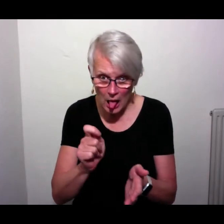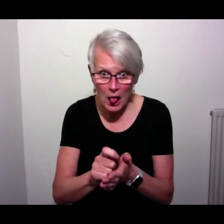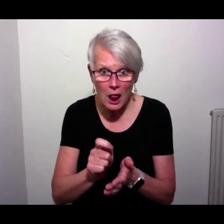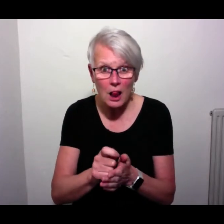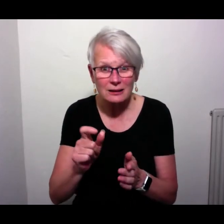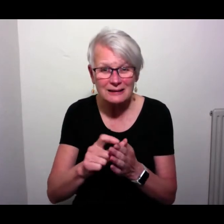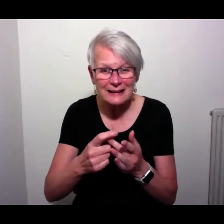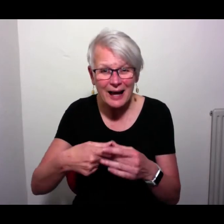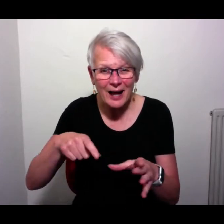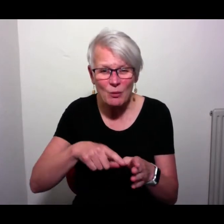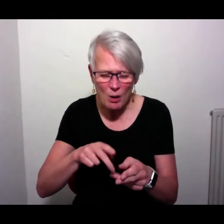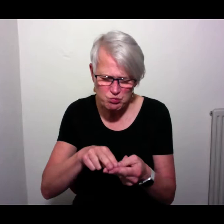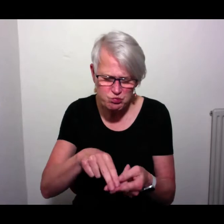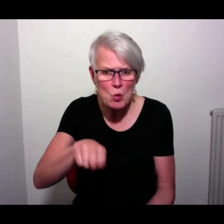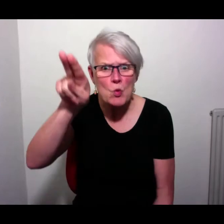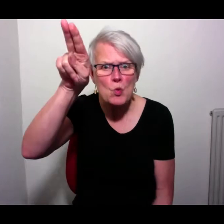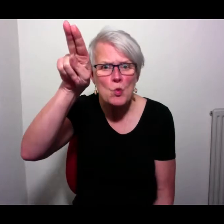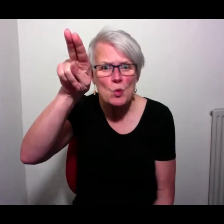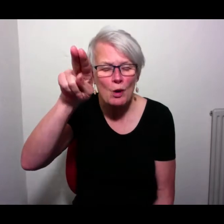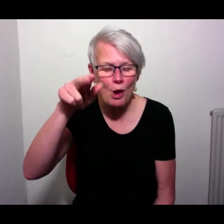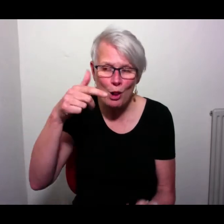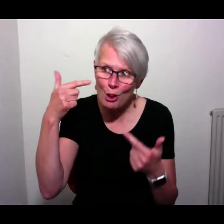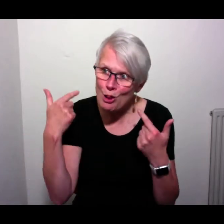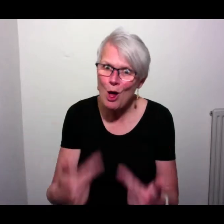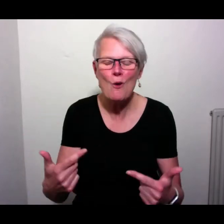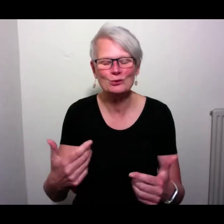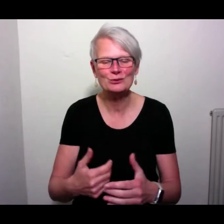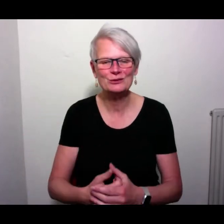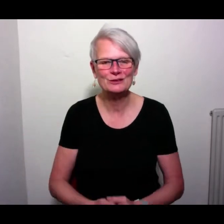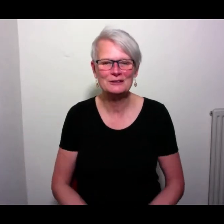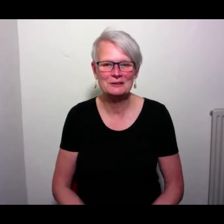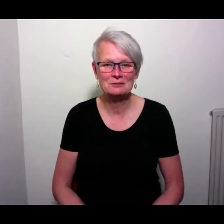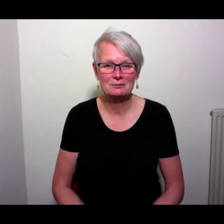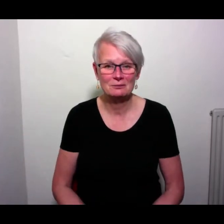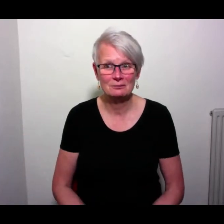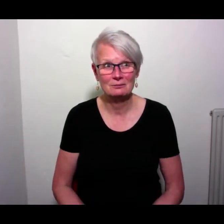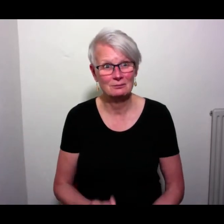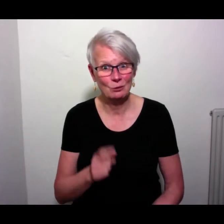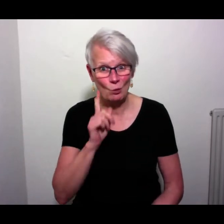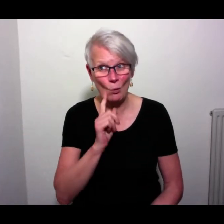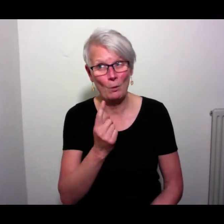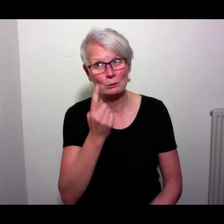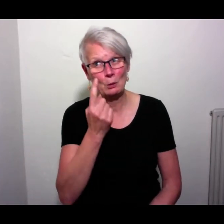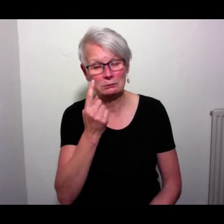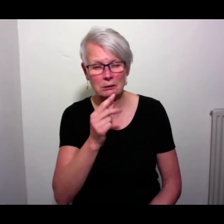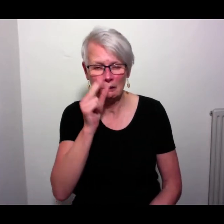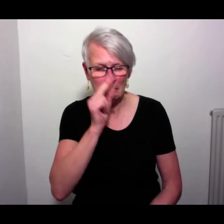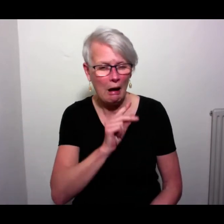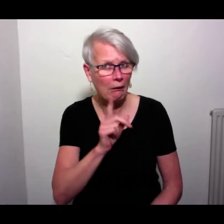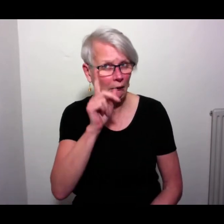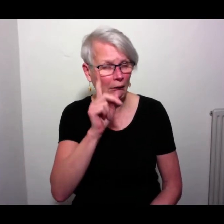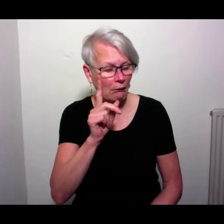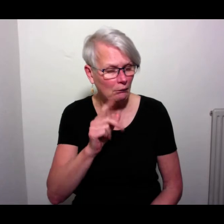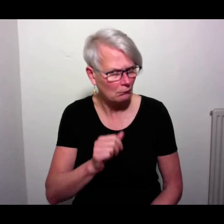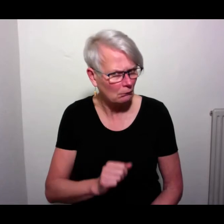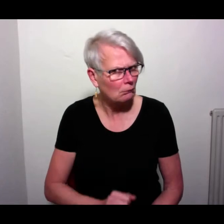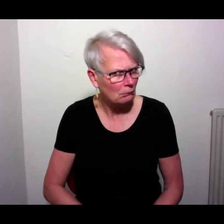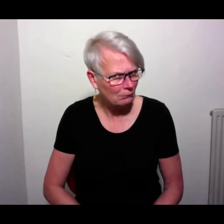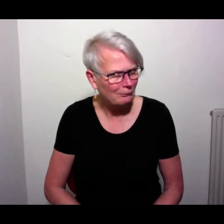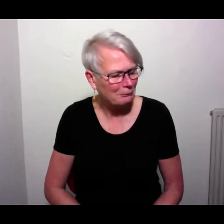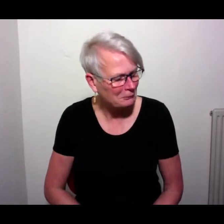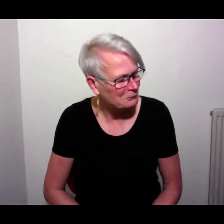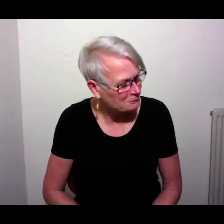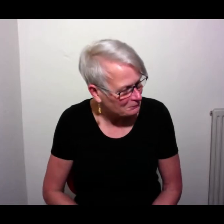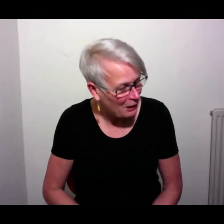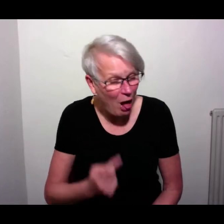Apparently, online DIY sales are absolutely bloody booming. I know with this one upstairs,